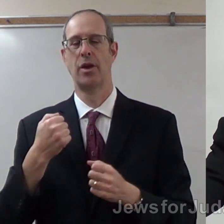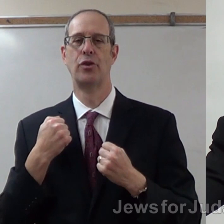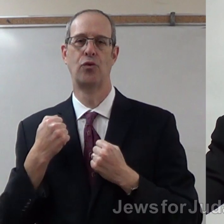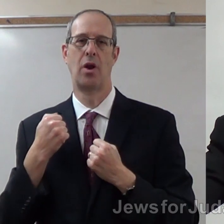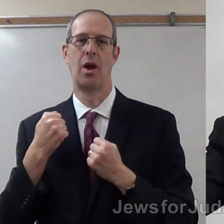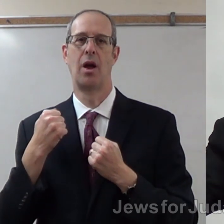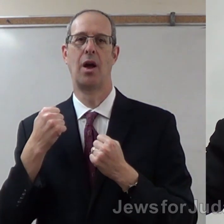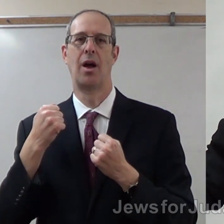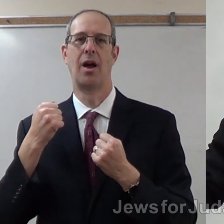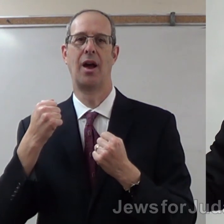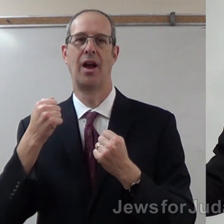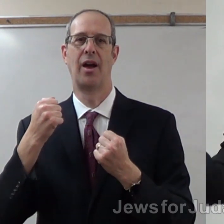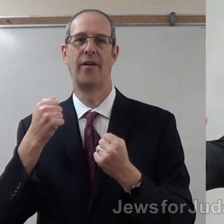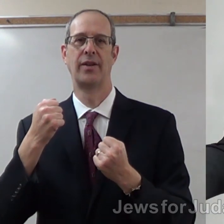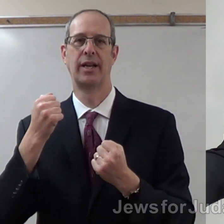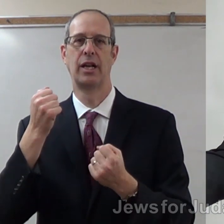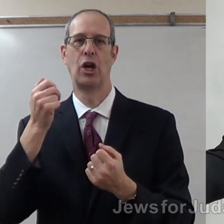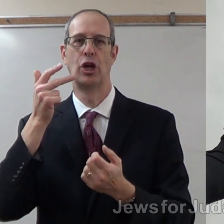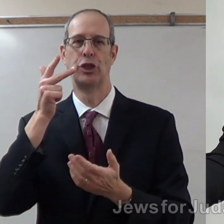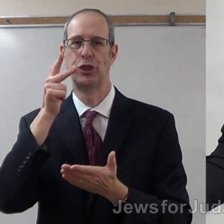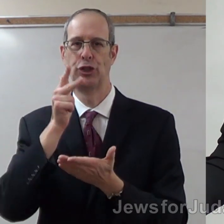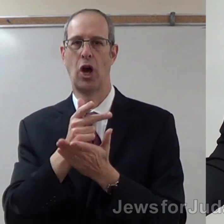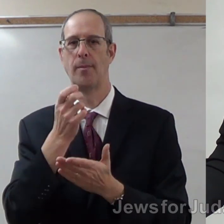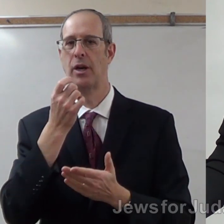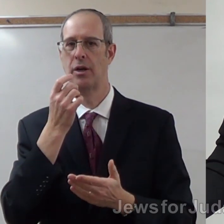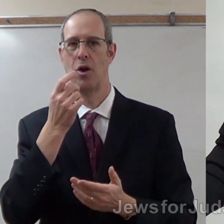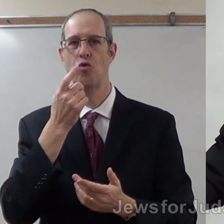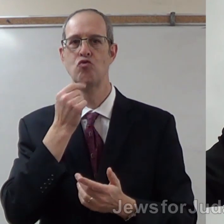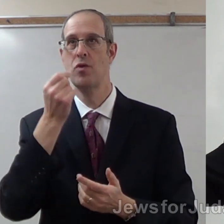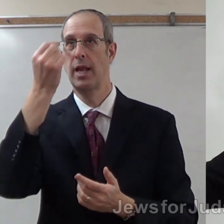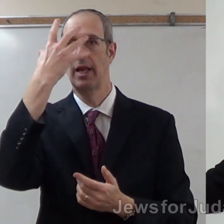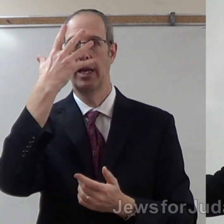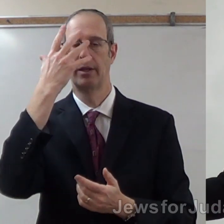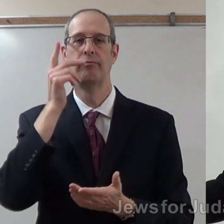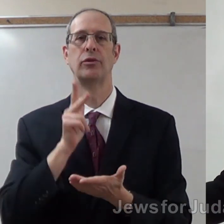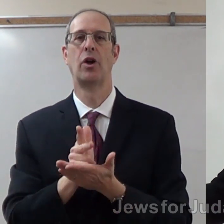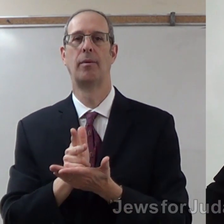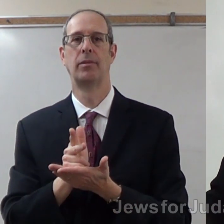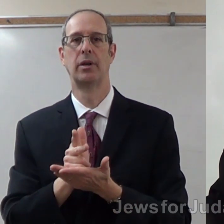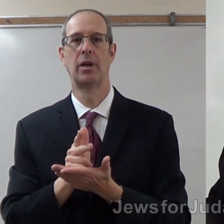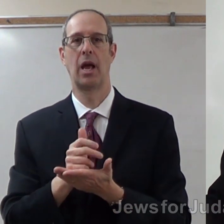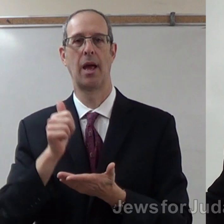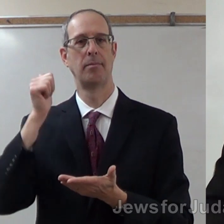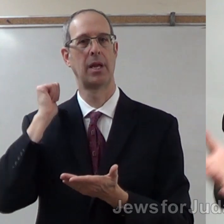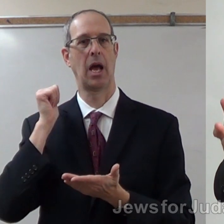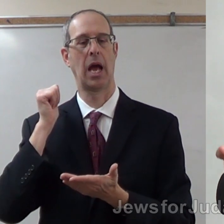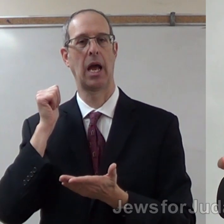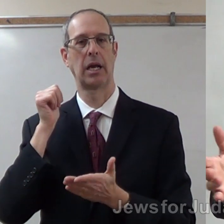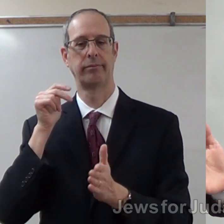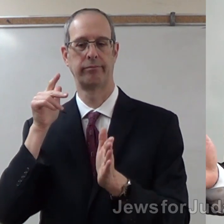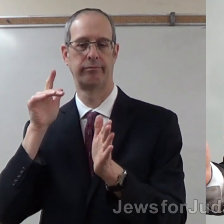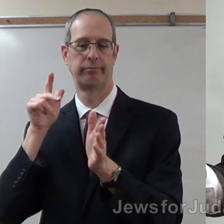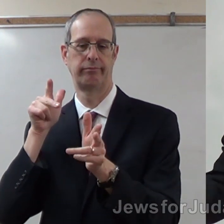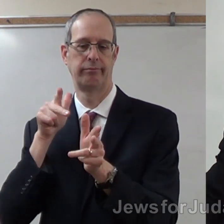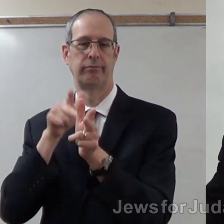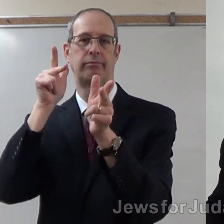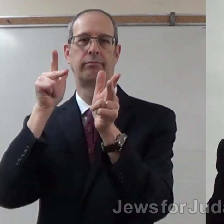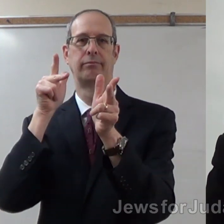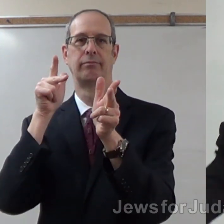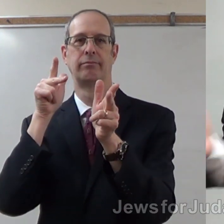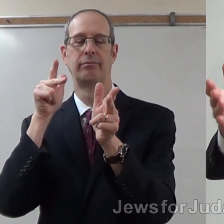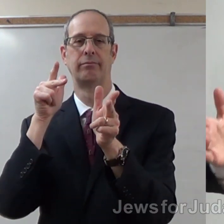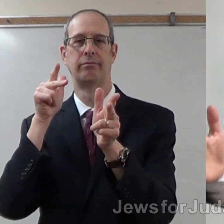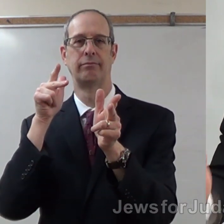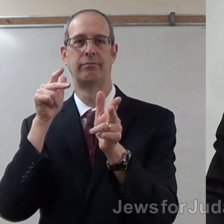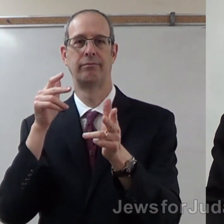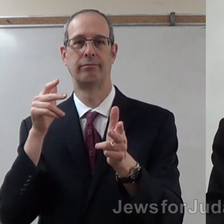car and they stop at a red light and someone behind hits them from behind. The